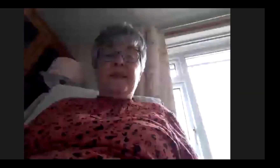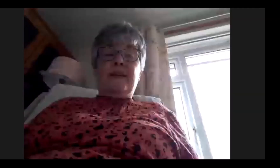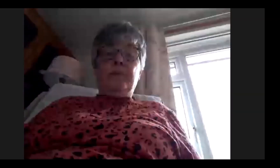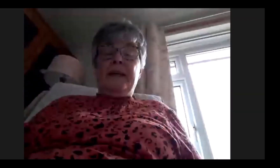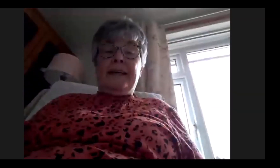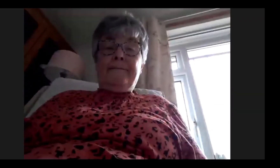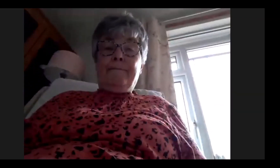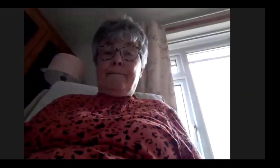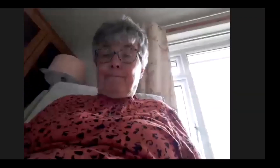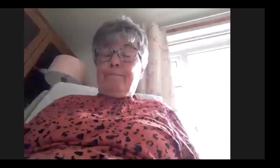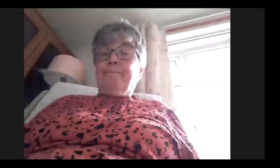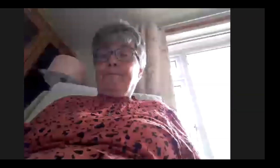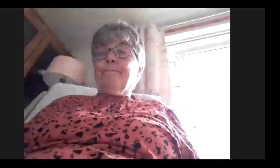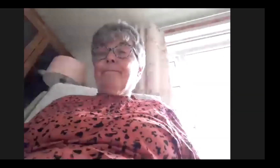Yeah.